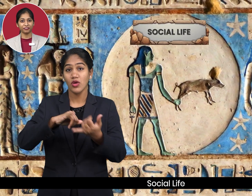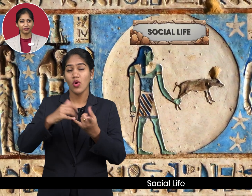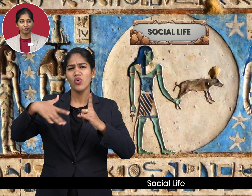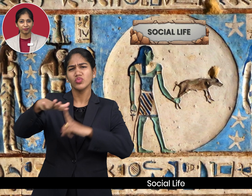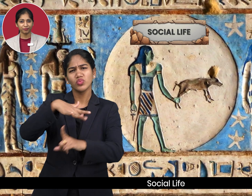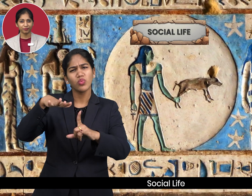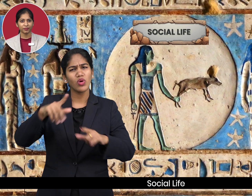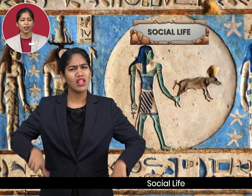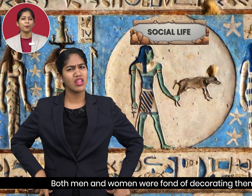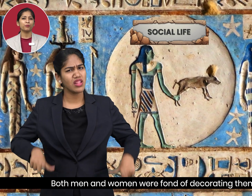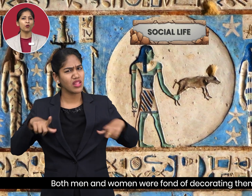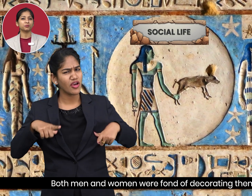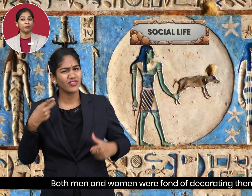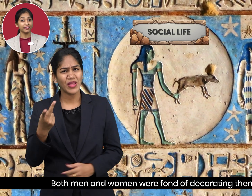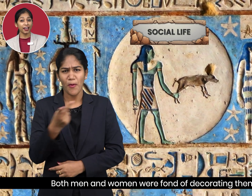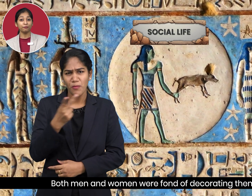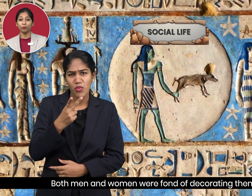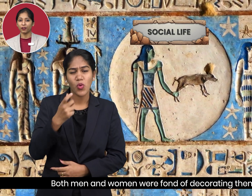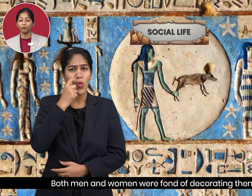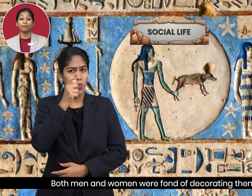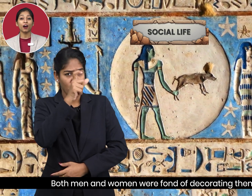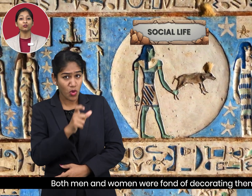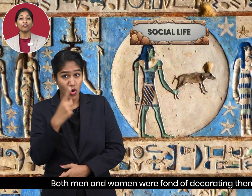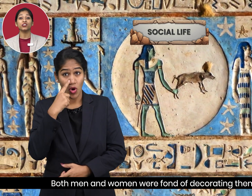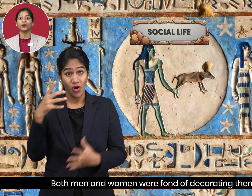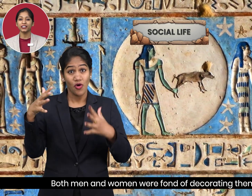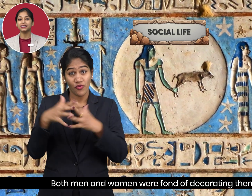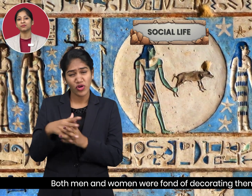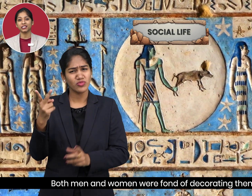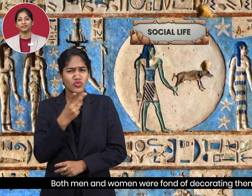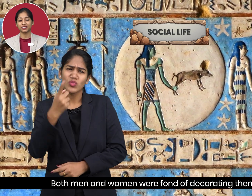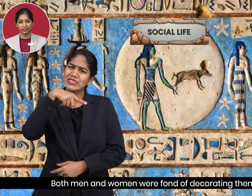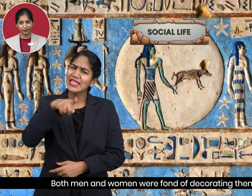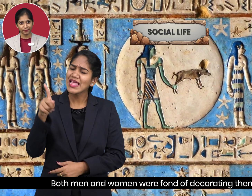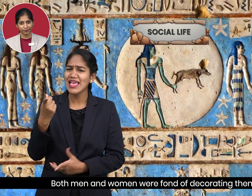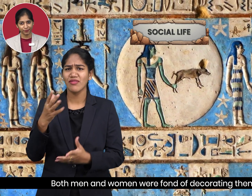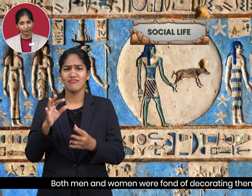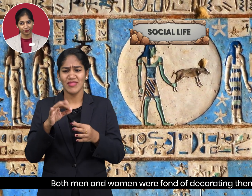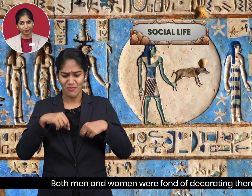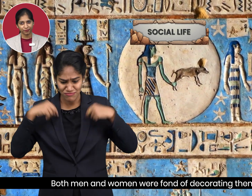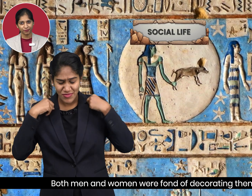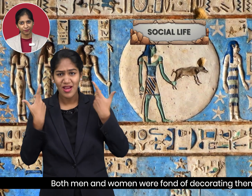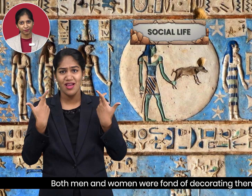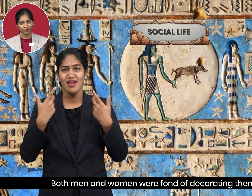Social life. Both men and women were fond of decorating themselves.